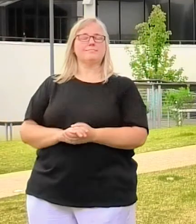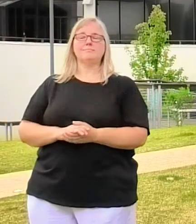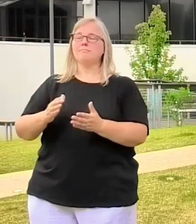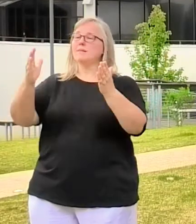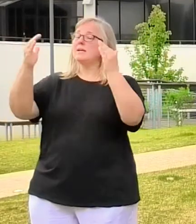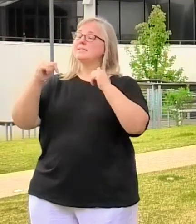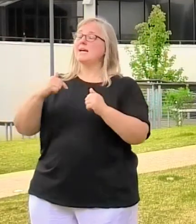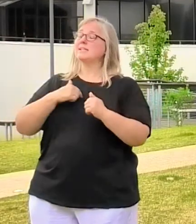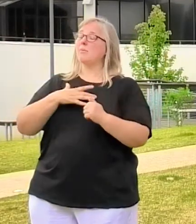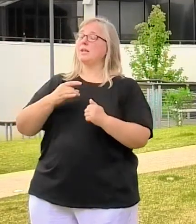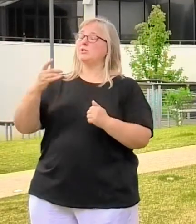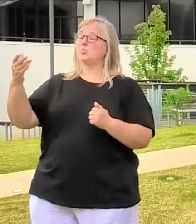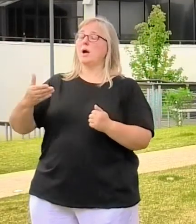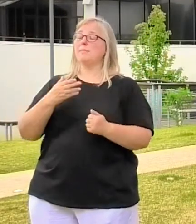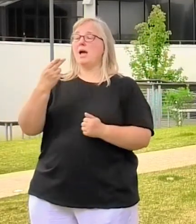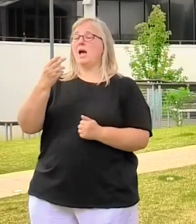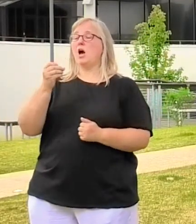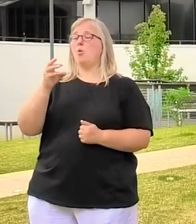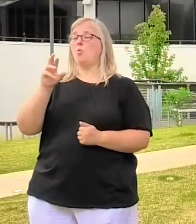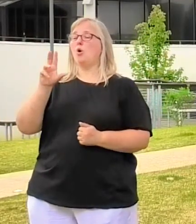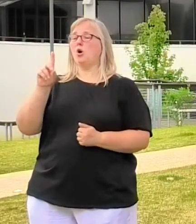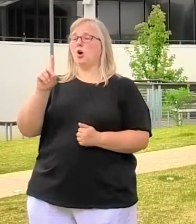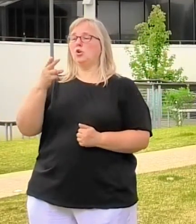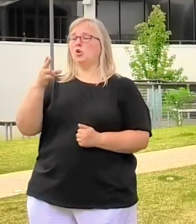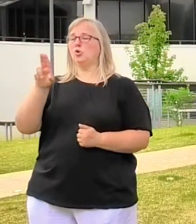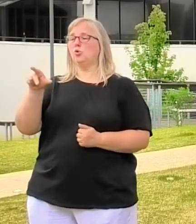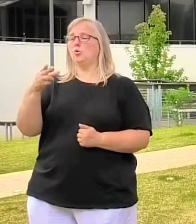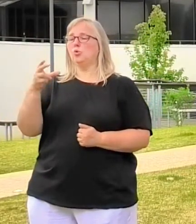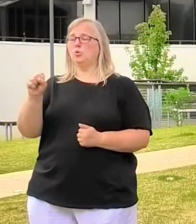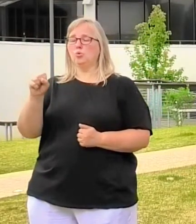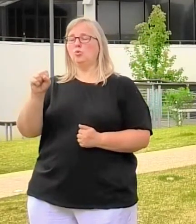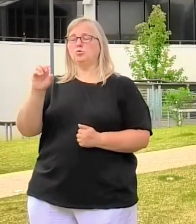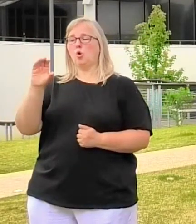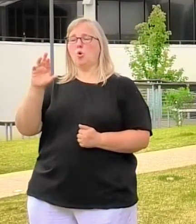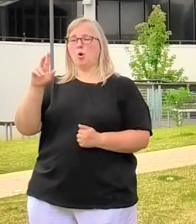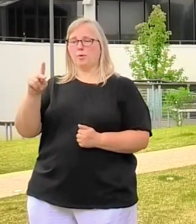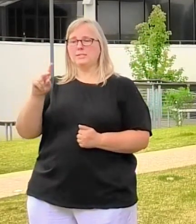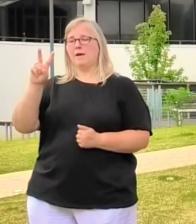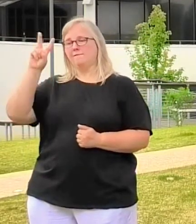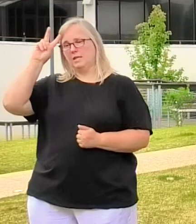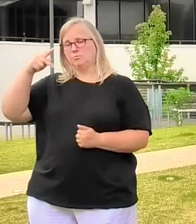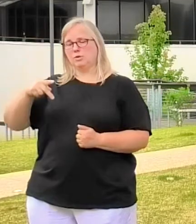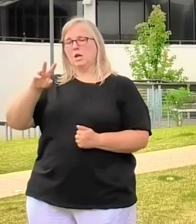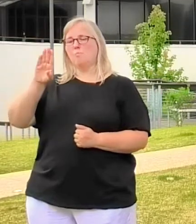Next, I'd like to welcome Howard Hughes Corporation Vice President Brent Wise.